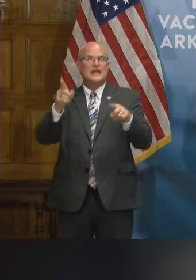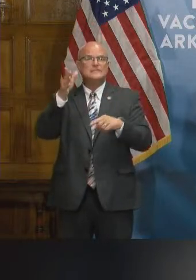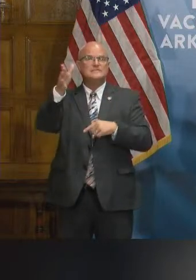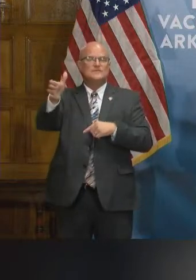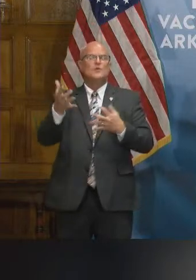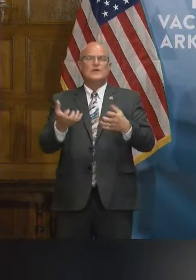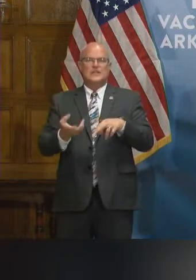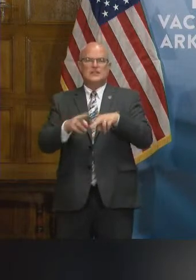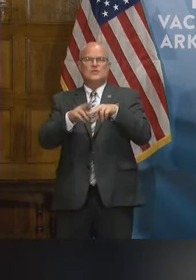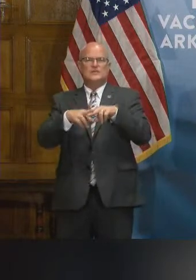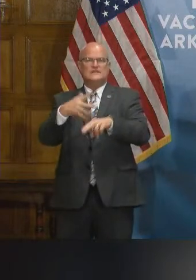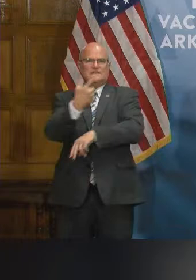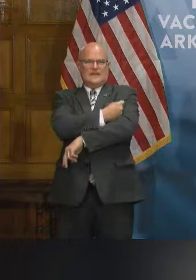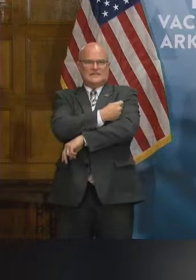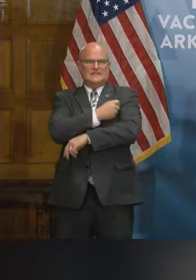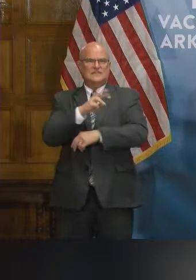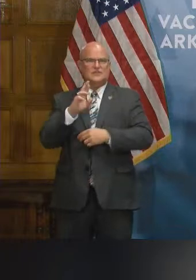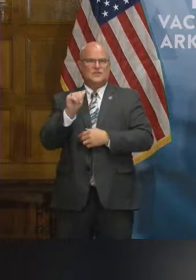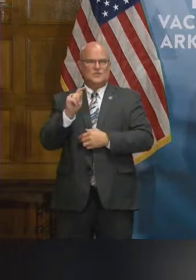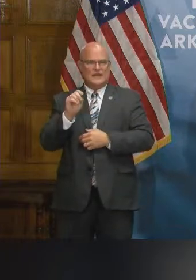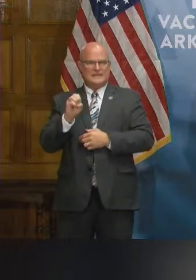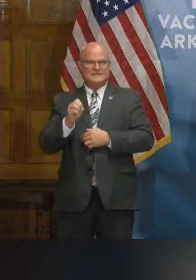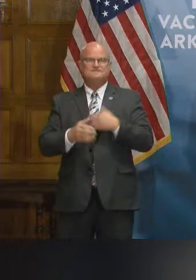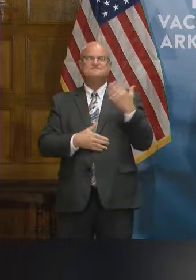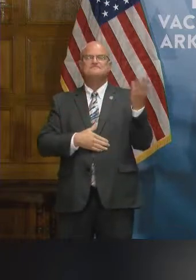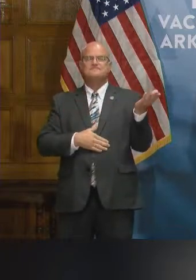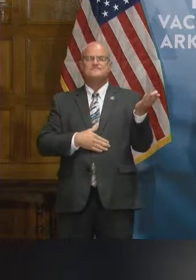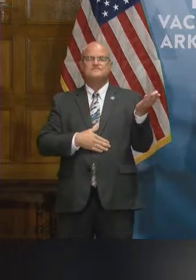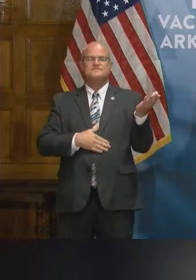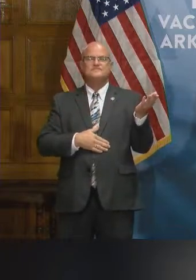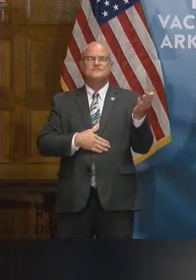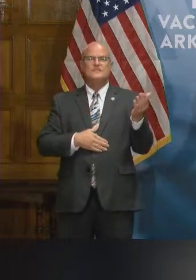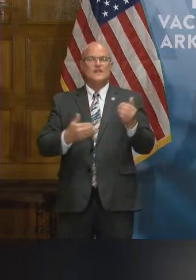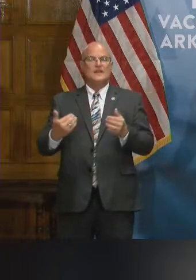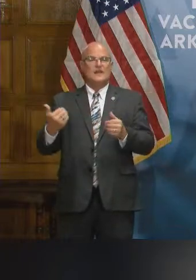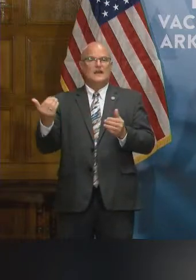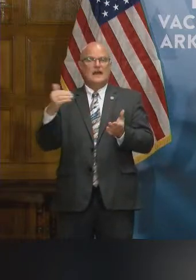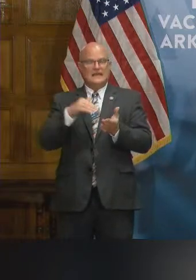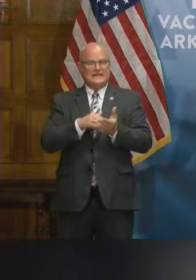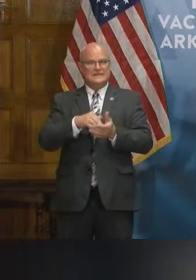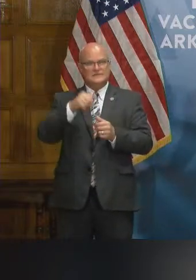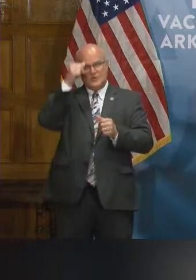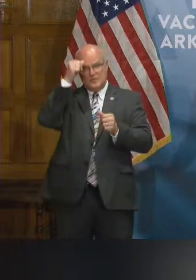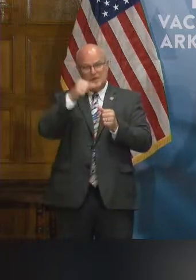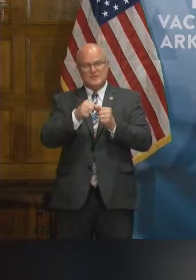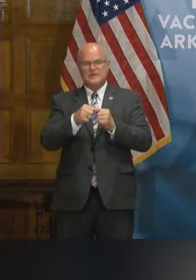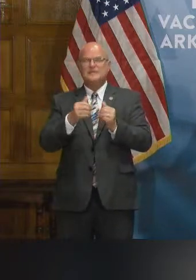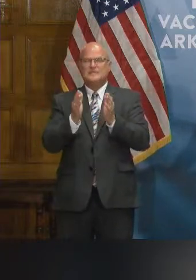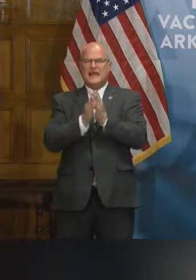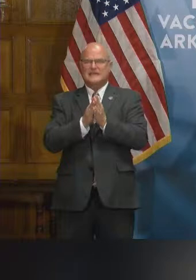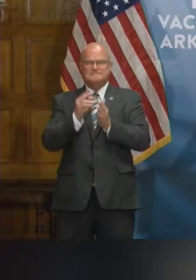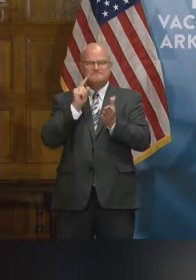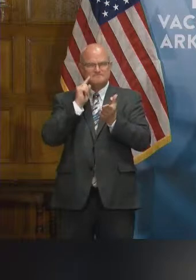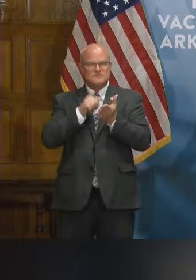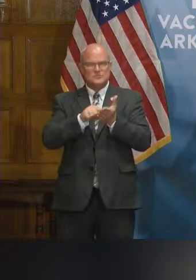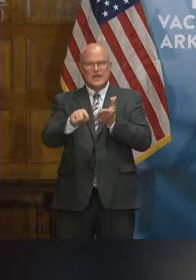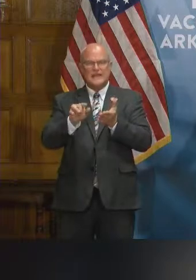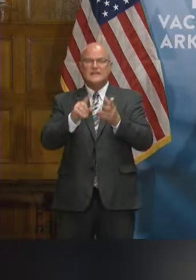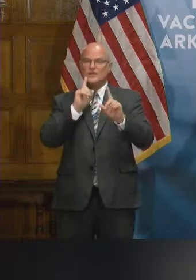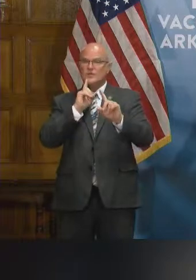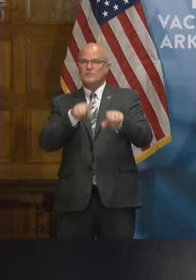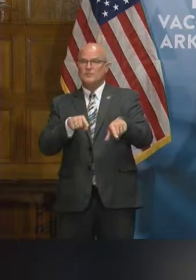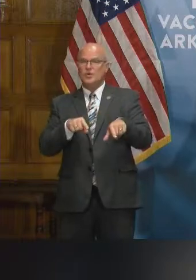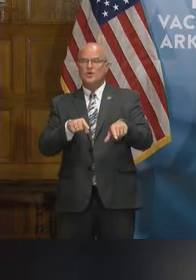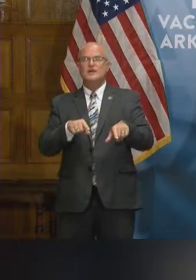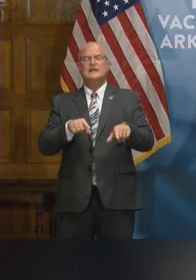those vaccination rates. And this, just a reminder again, I've been asked to track this, to report on this,